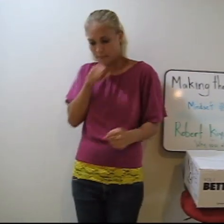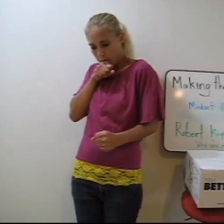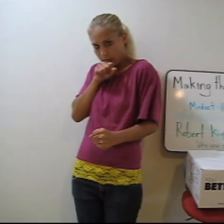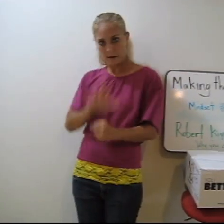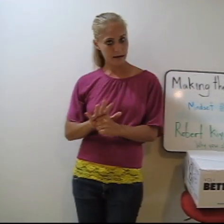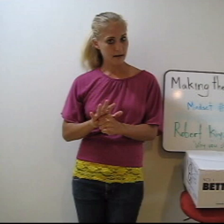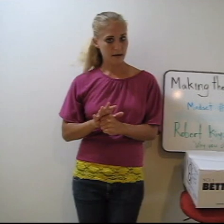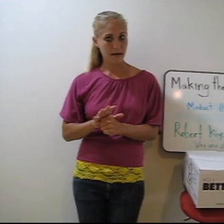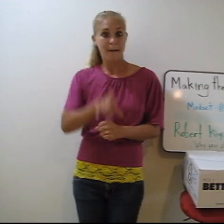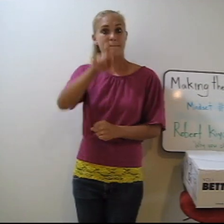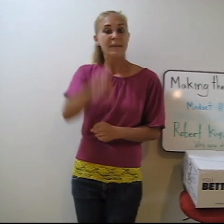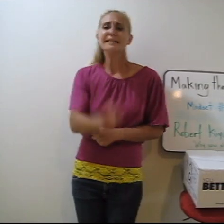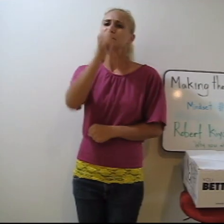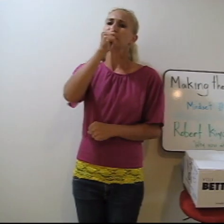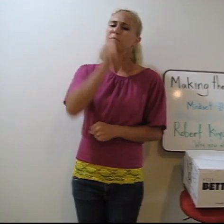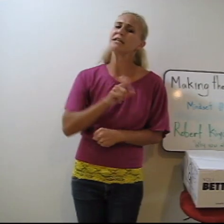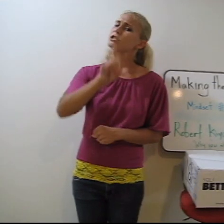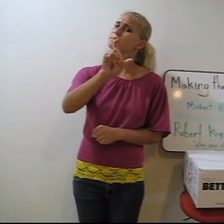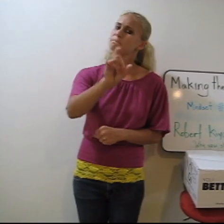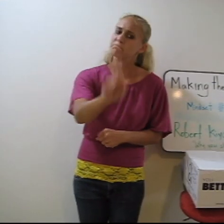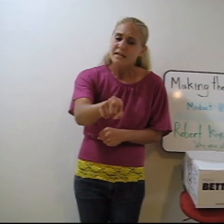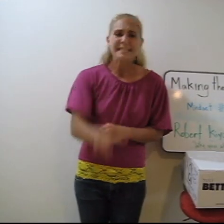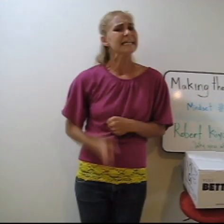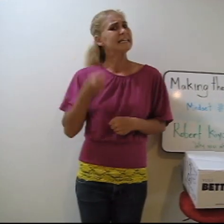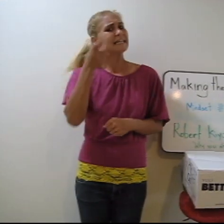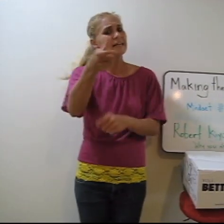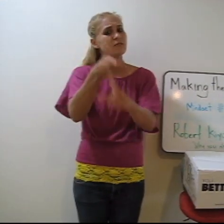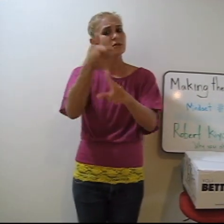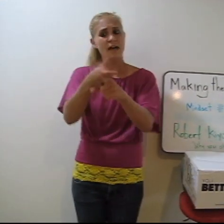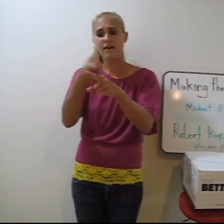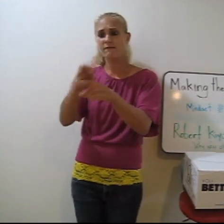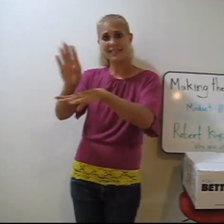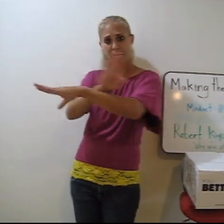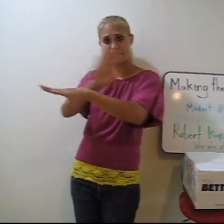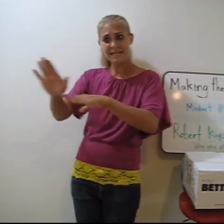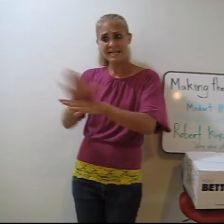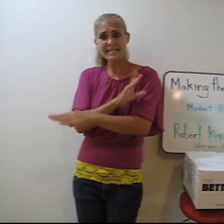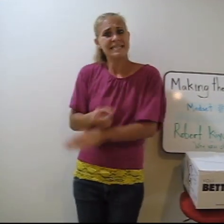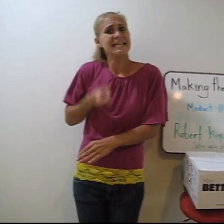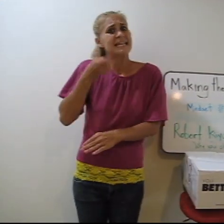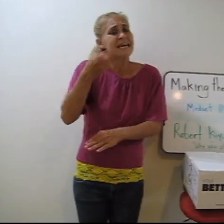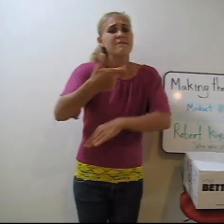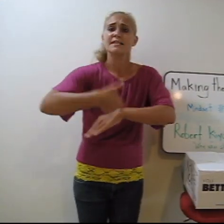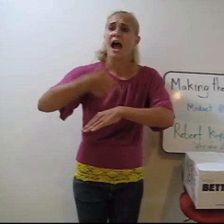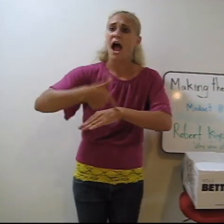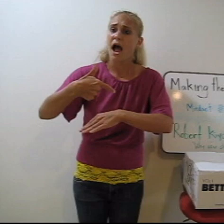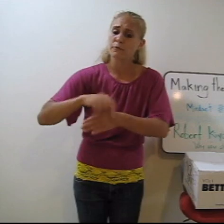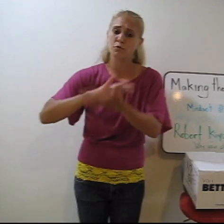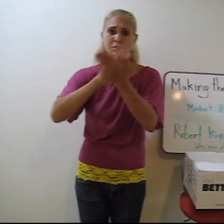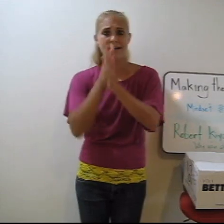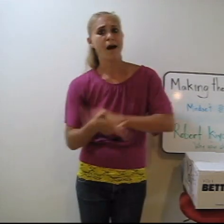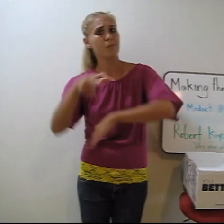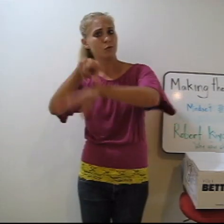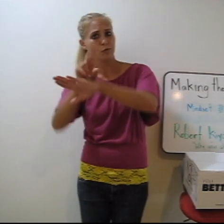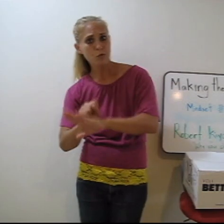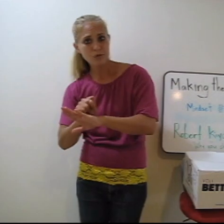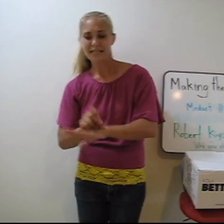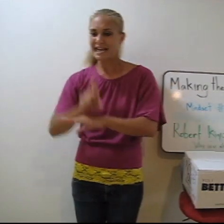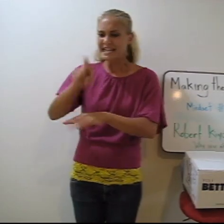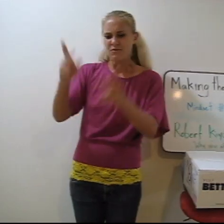Be patient. Give yourself and the process time. Like any great endeavor, it takes time to figure it out, get